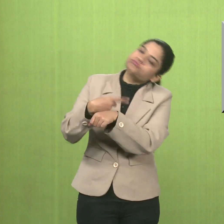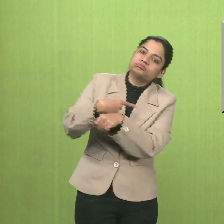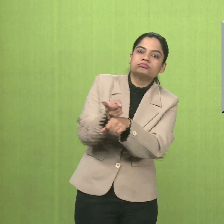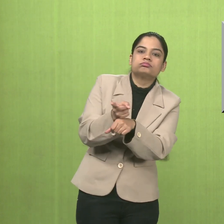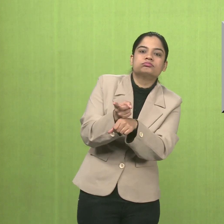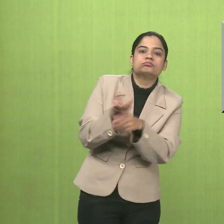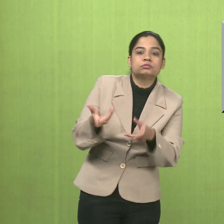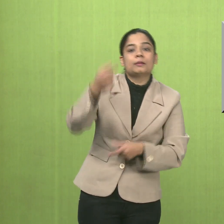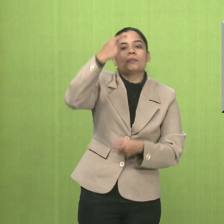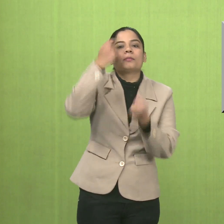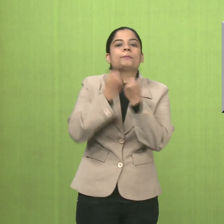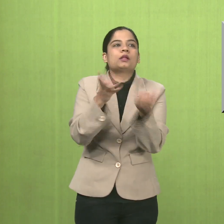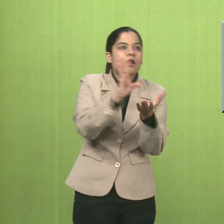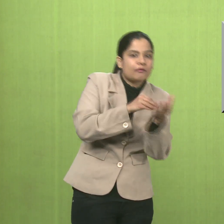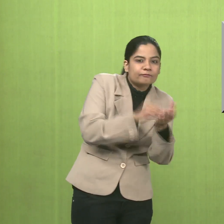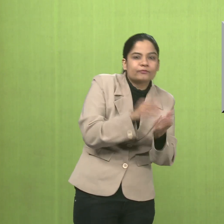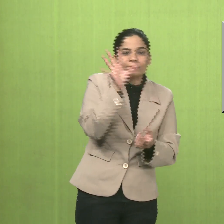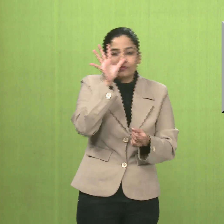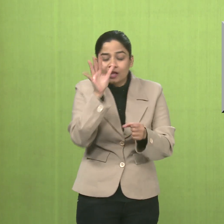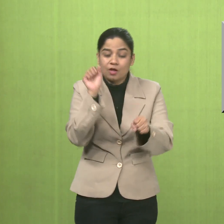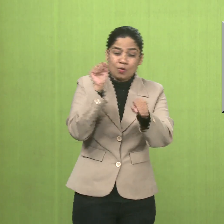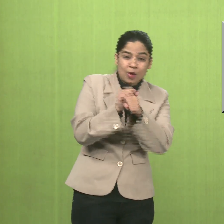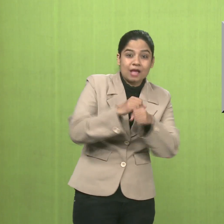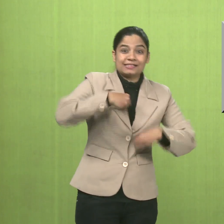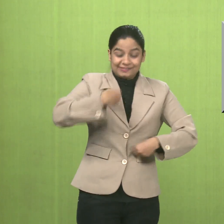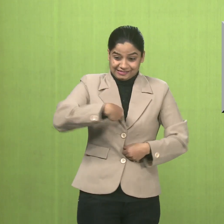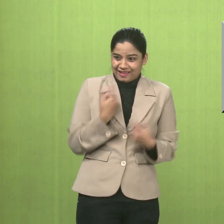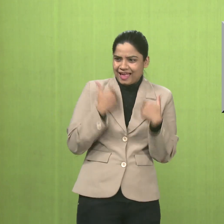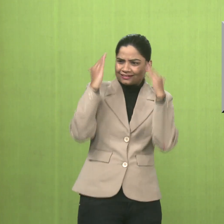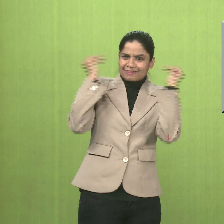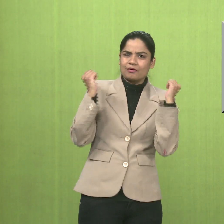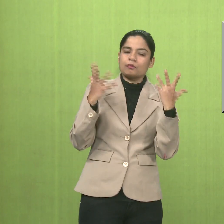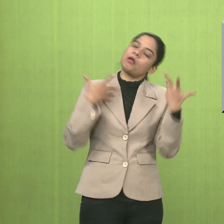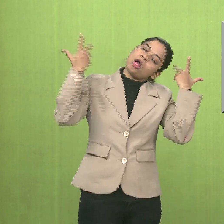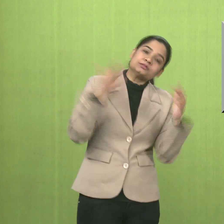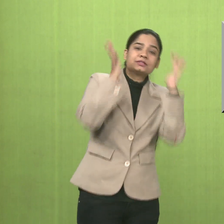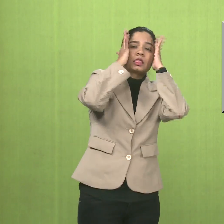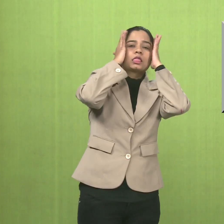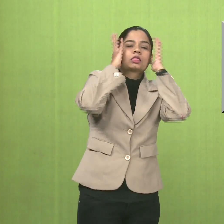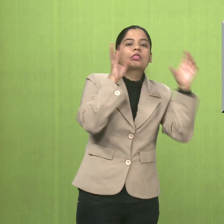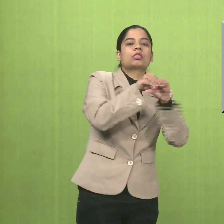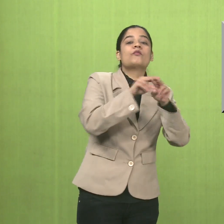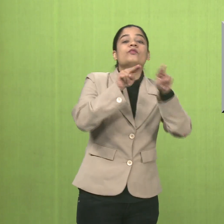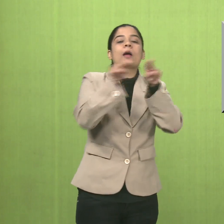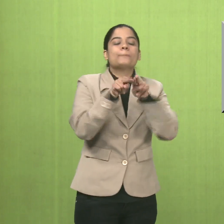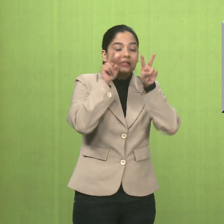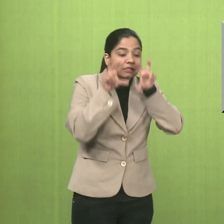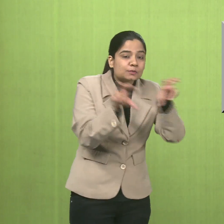pure bad company like drug addiction, stealing, drug peddling, etc. because of the peers.